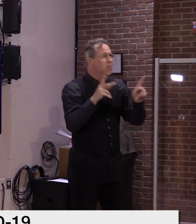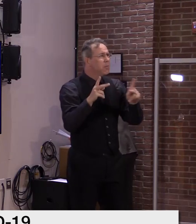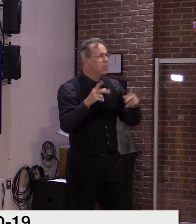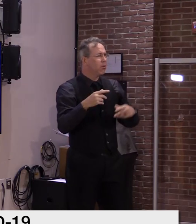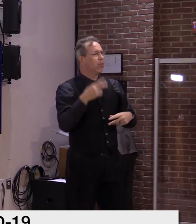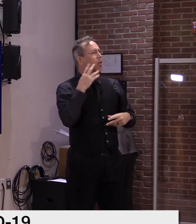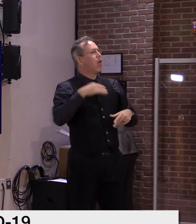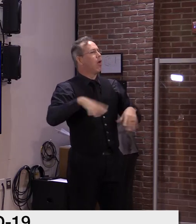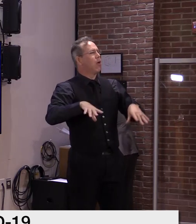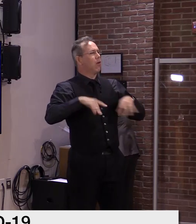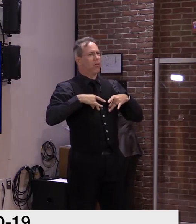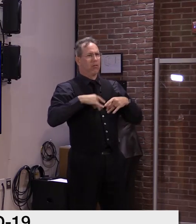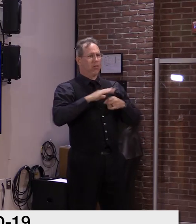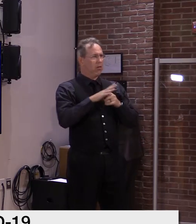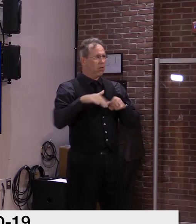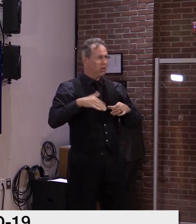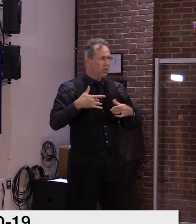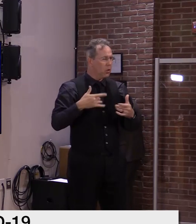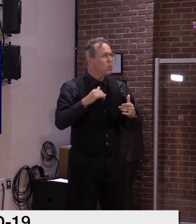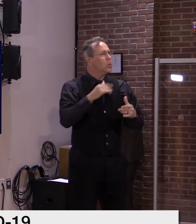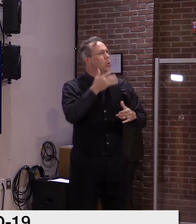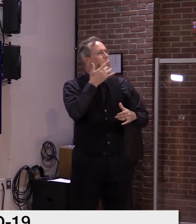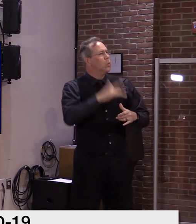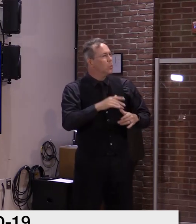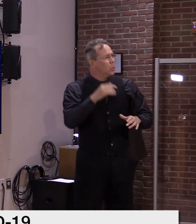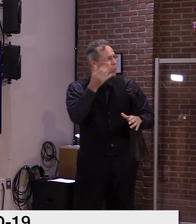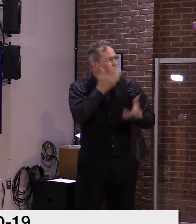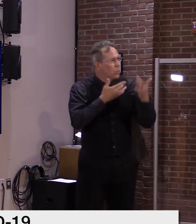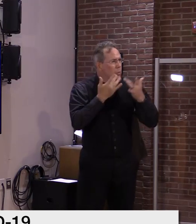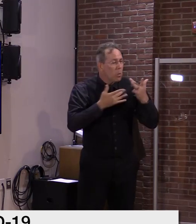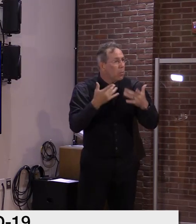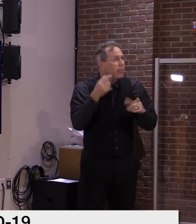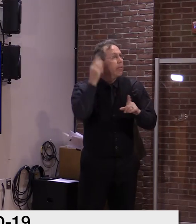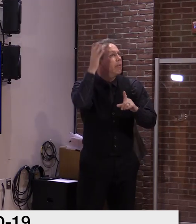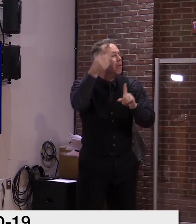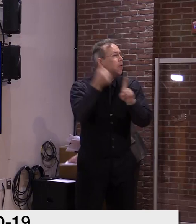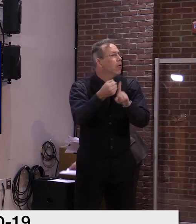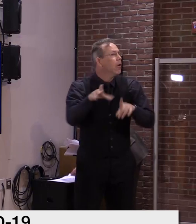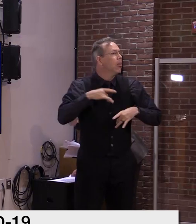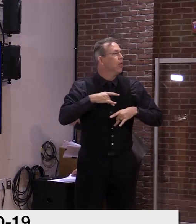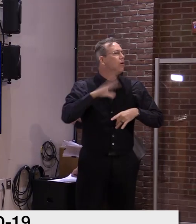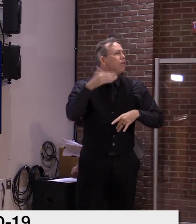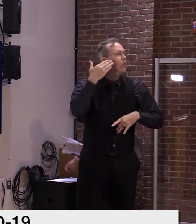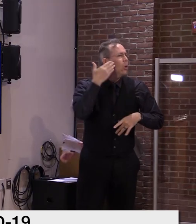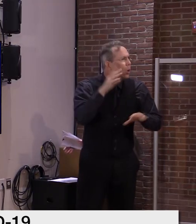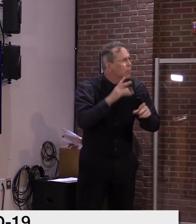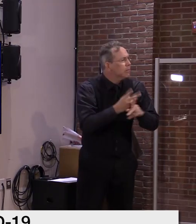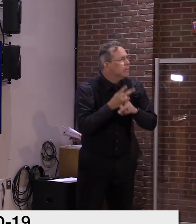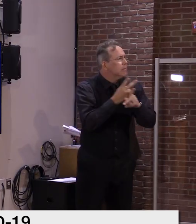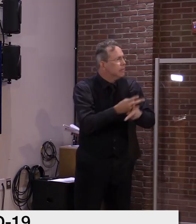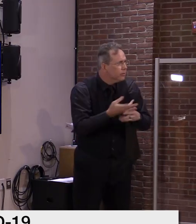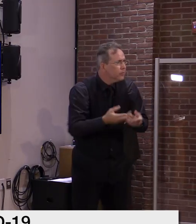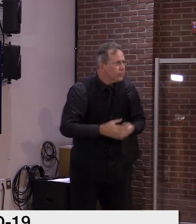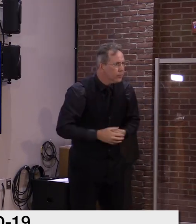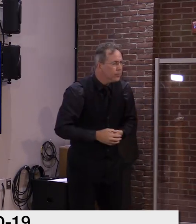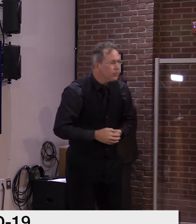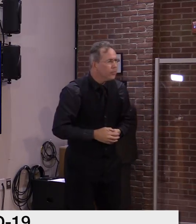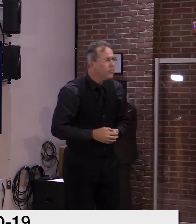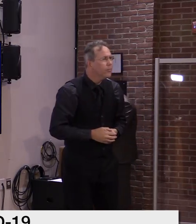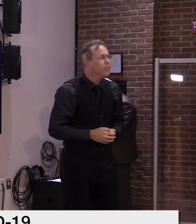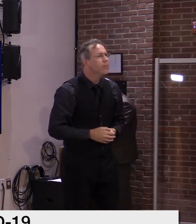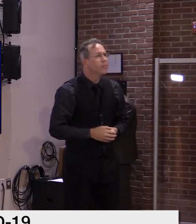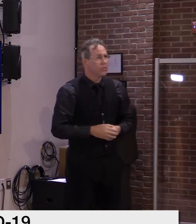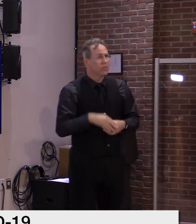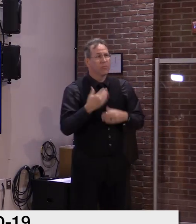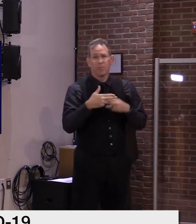with COVID, at least at the time that the vaccine program was rolled out. But again, as Secretary Smith mentioned,